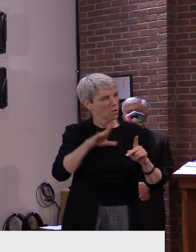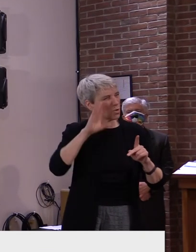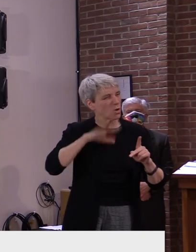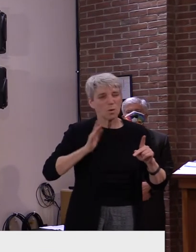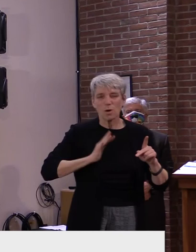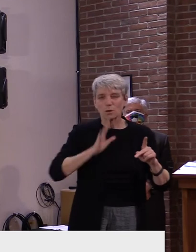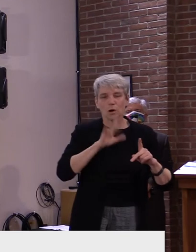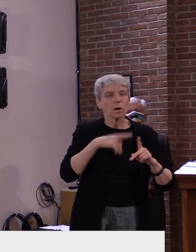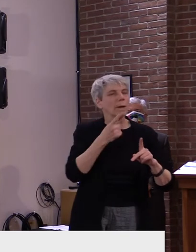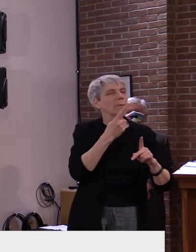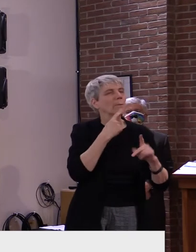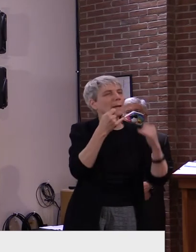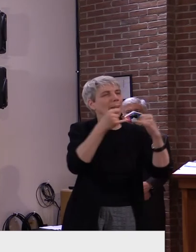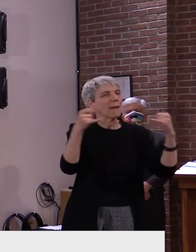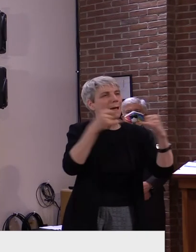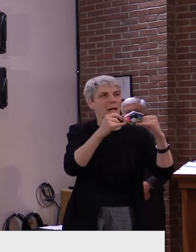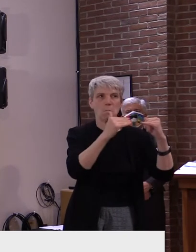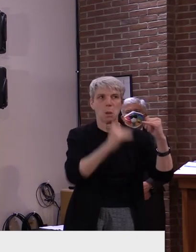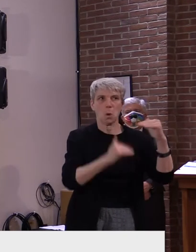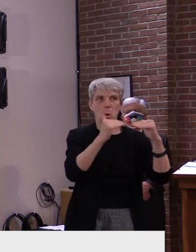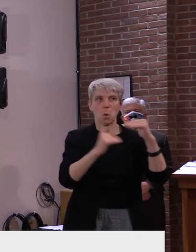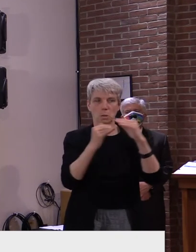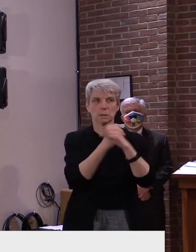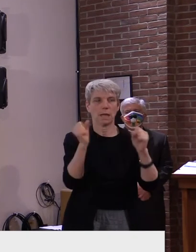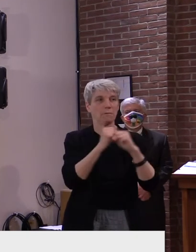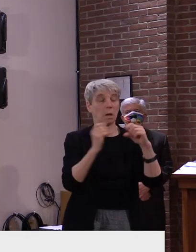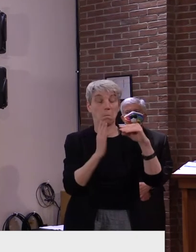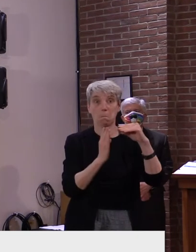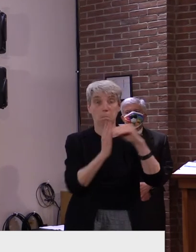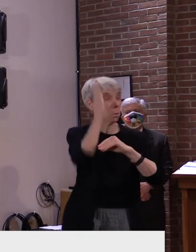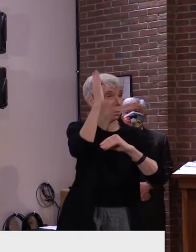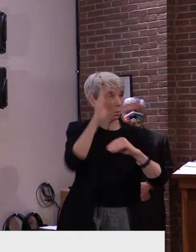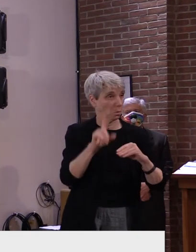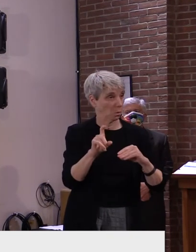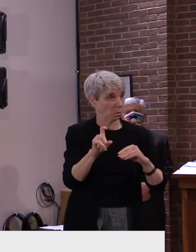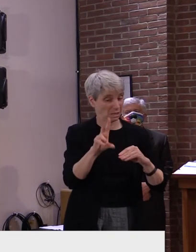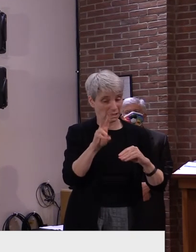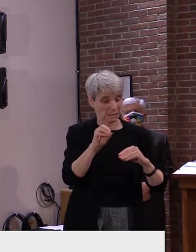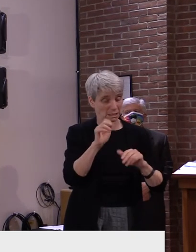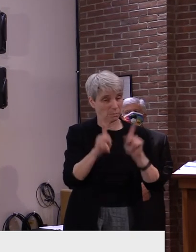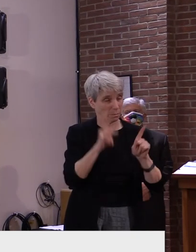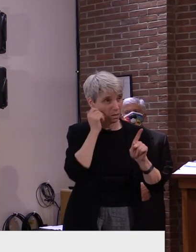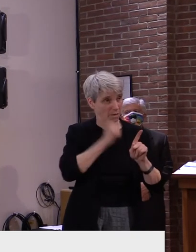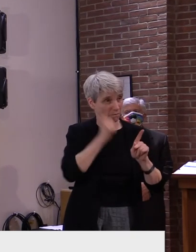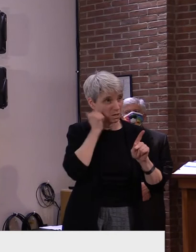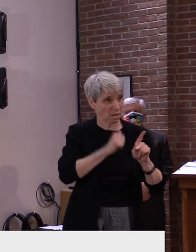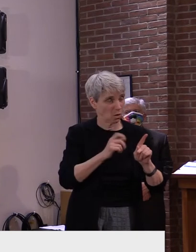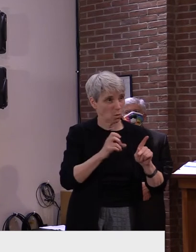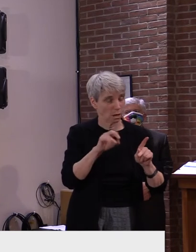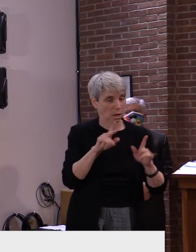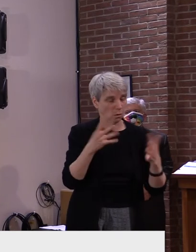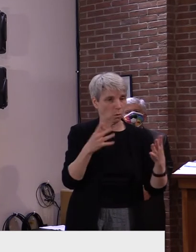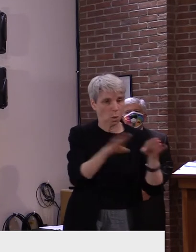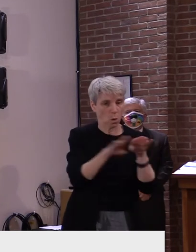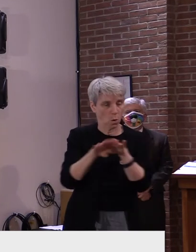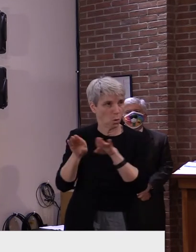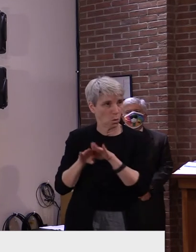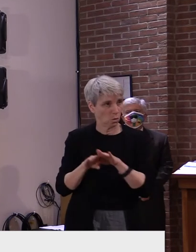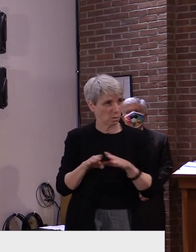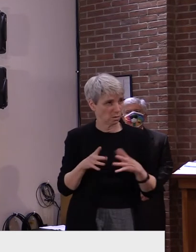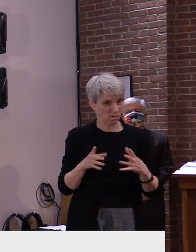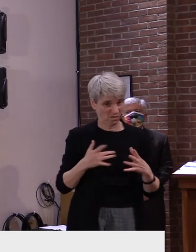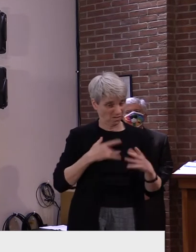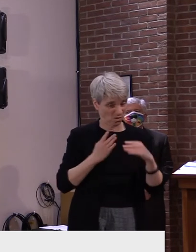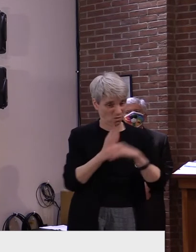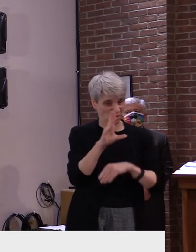trend uh do you see further restrictions uh and measures being necessary before we actually get to that point yeah none of it's acceptable but we'd